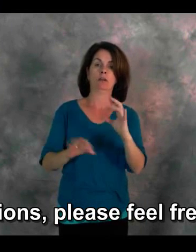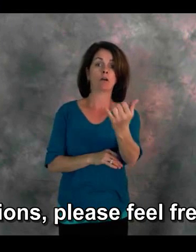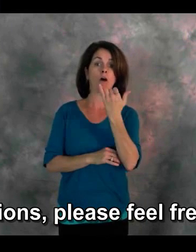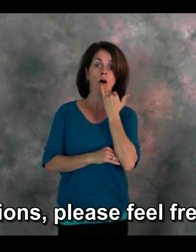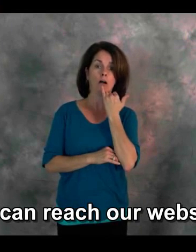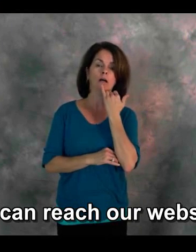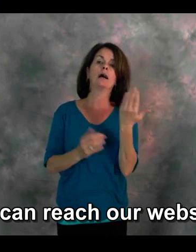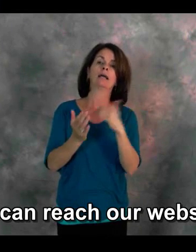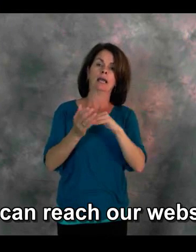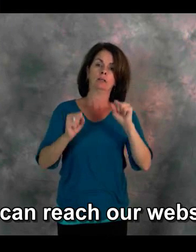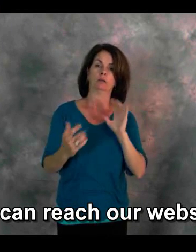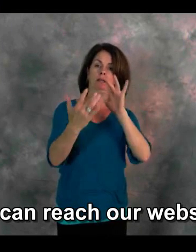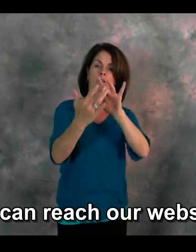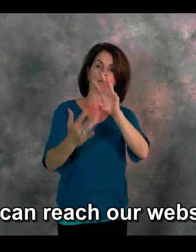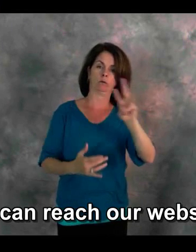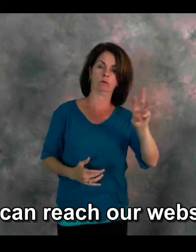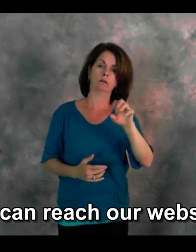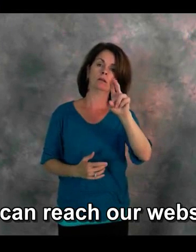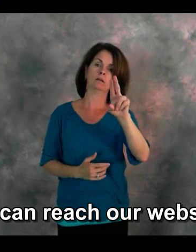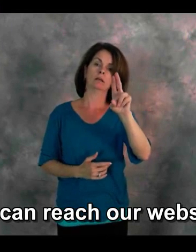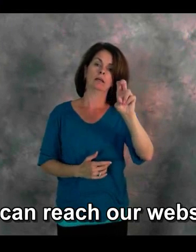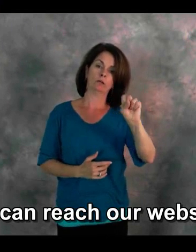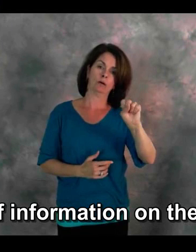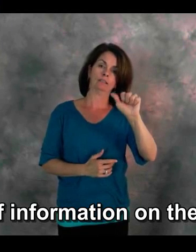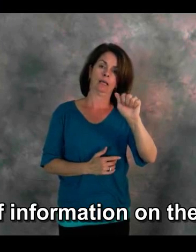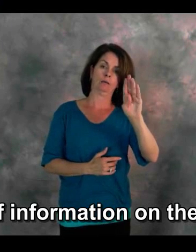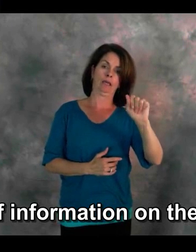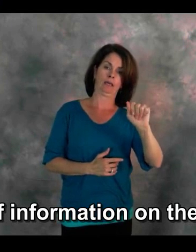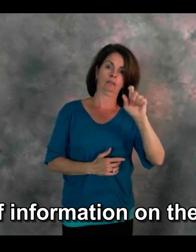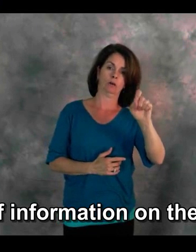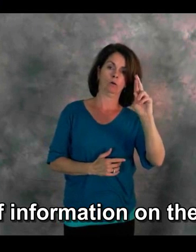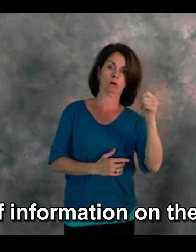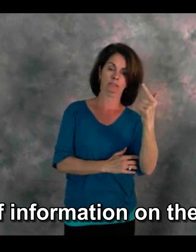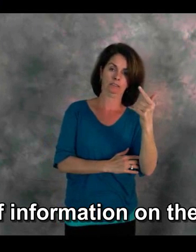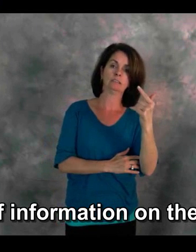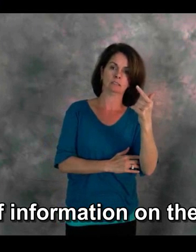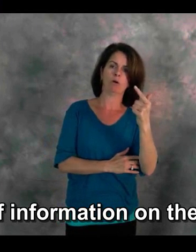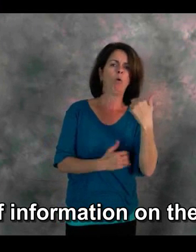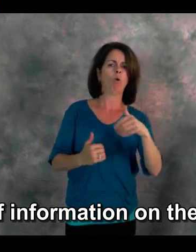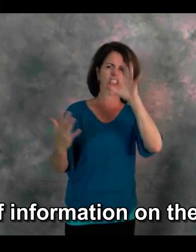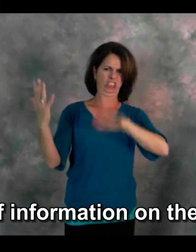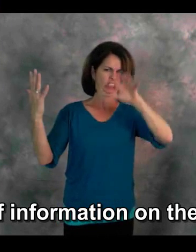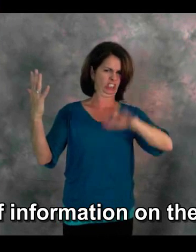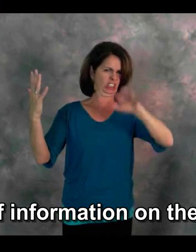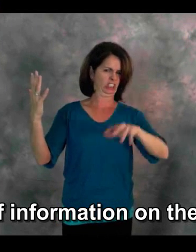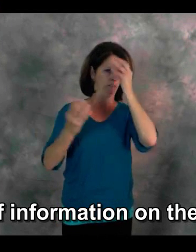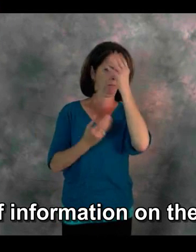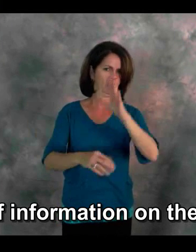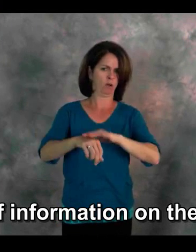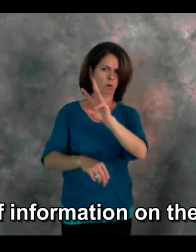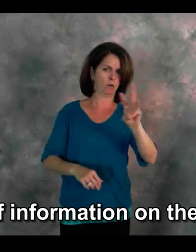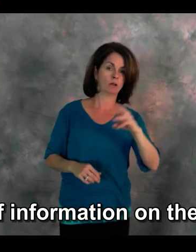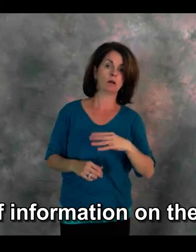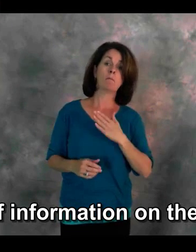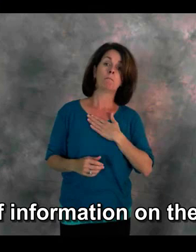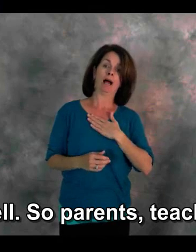questions, please feel free to give us a call. Again, you can reach our website at usaba.org. There's a lot of information on